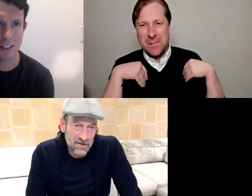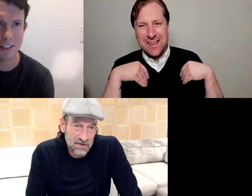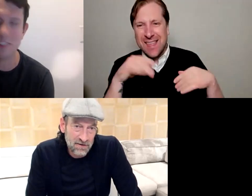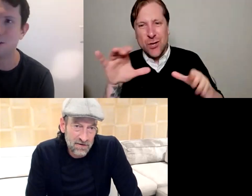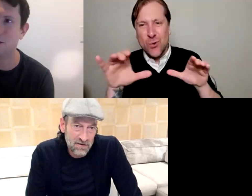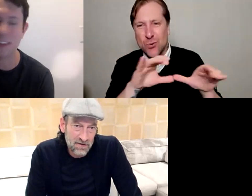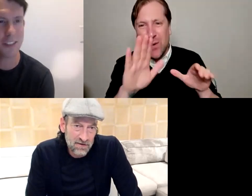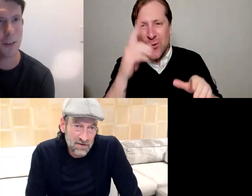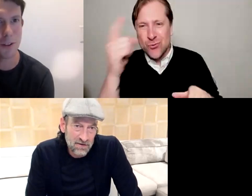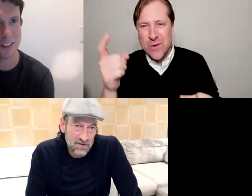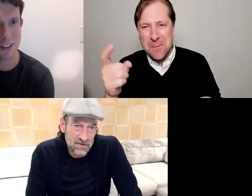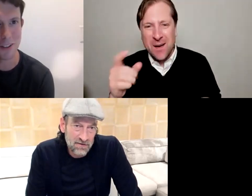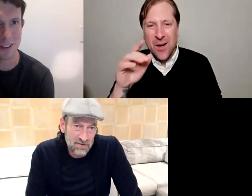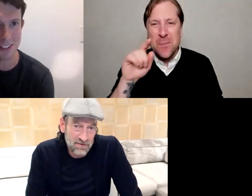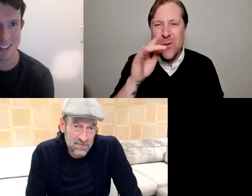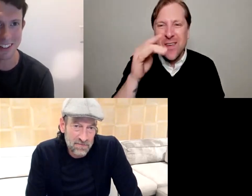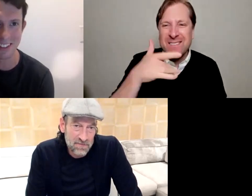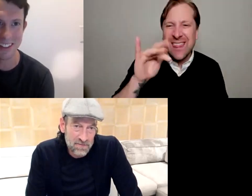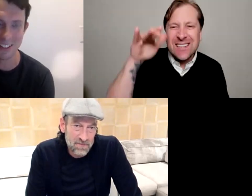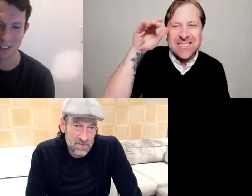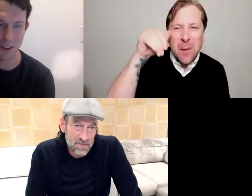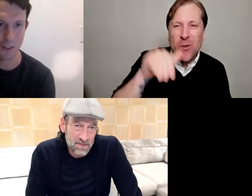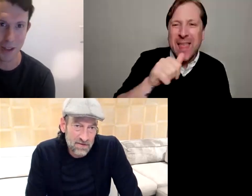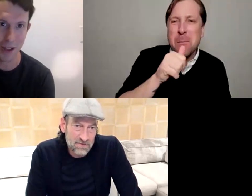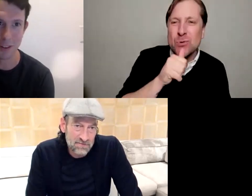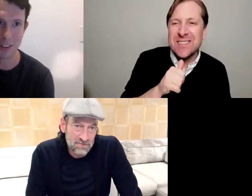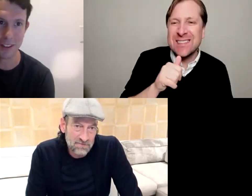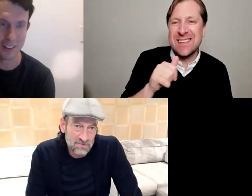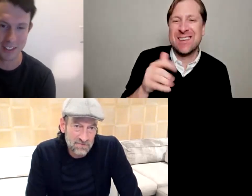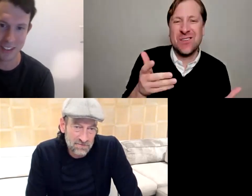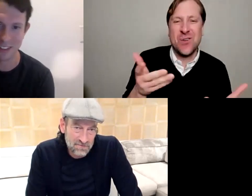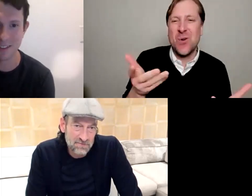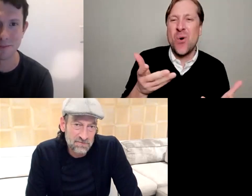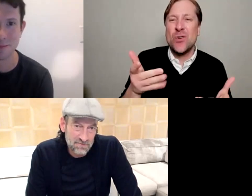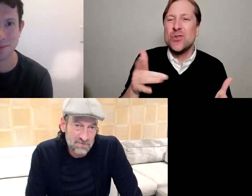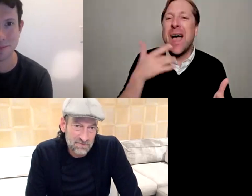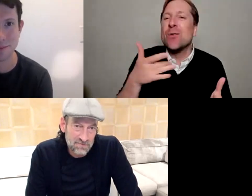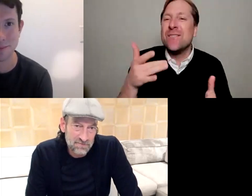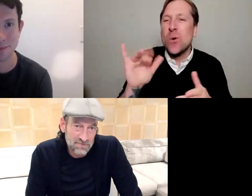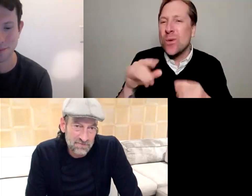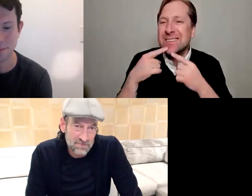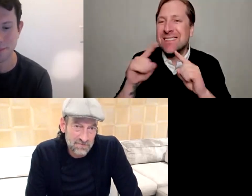it, does that stubbornness that you mentioned still sort of overpower the successes?